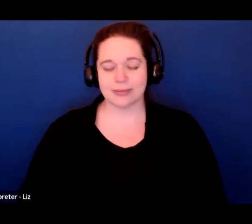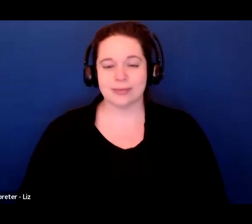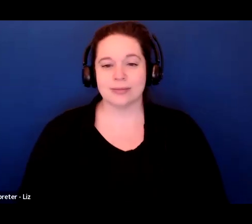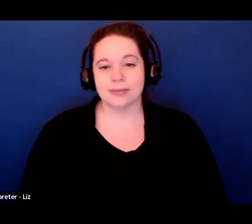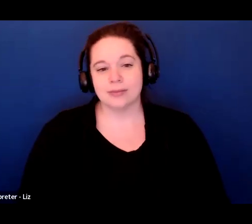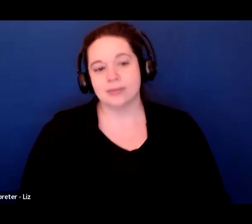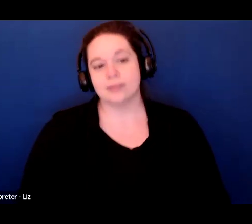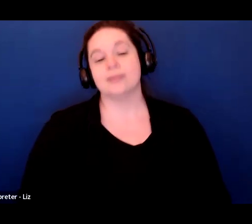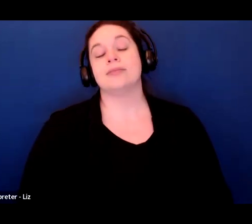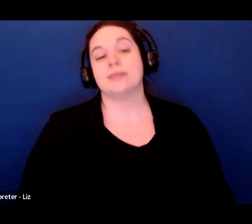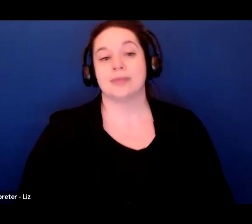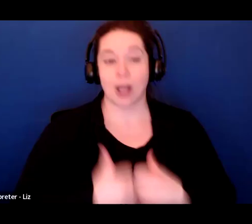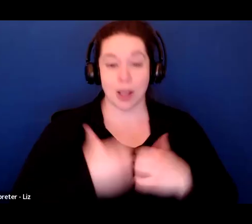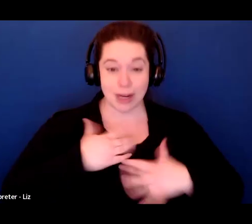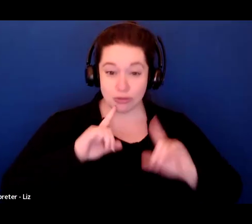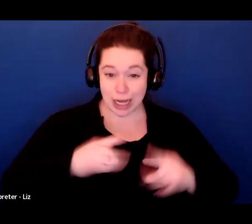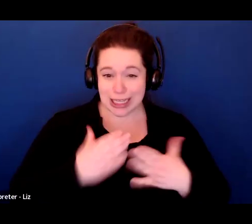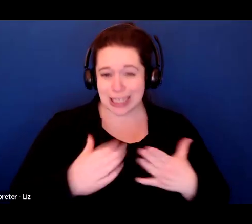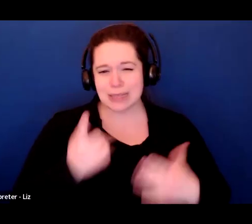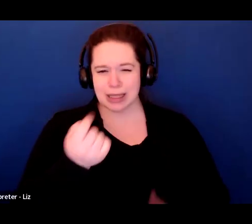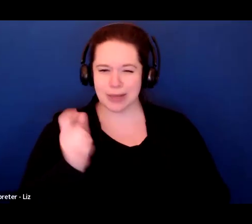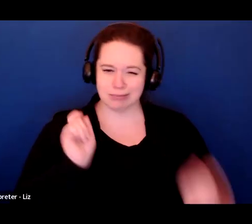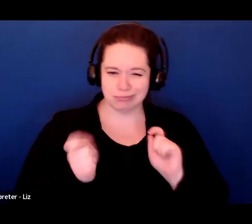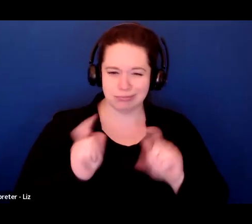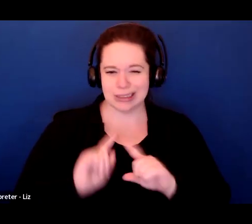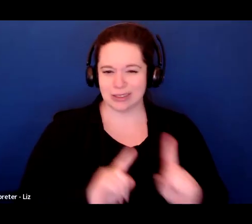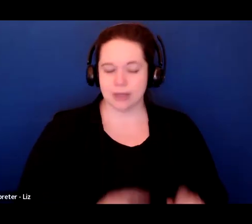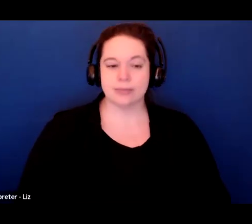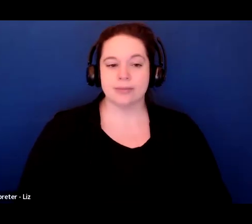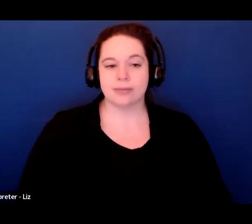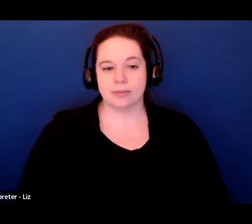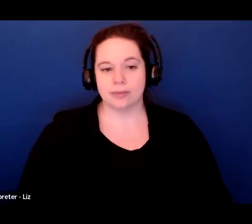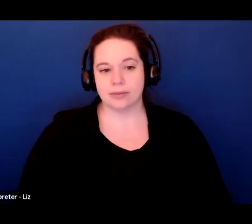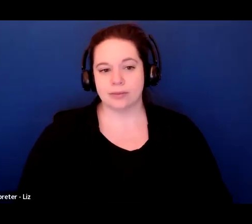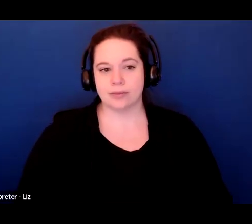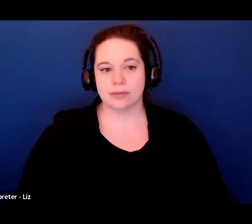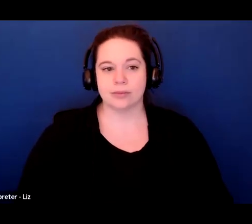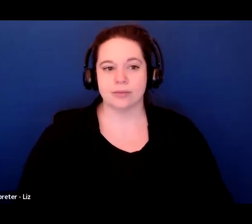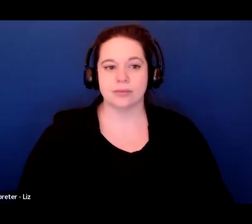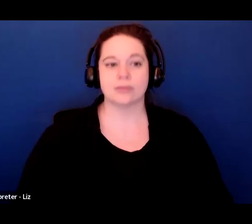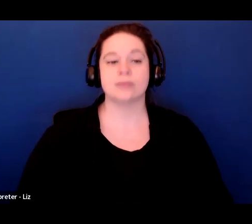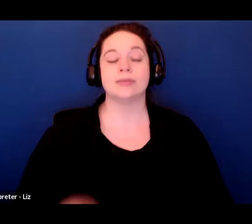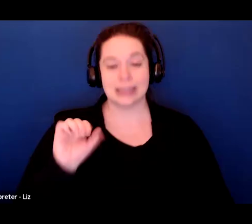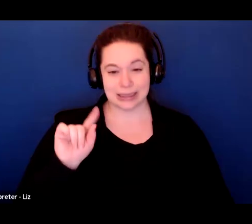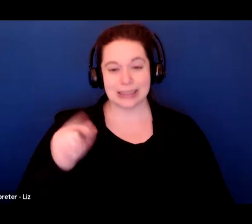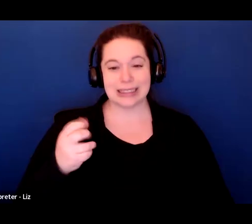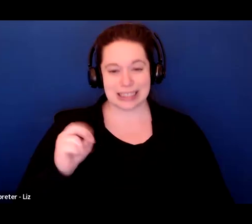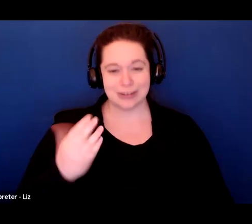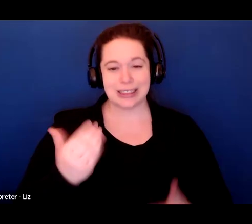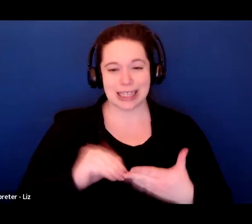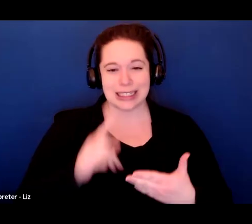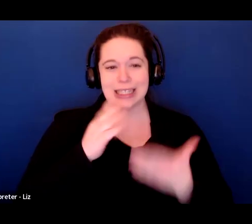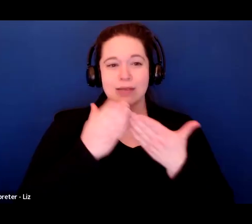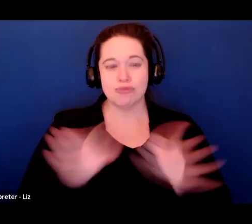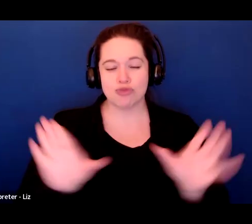and how we react to things can be a little bit different. Um, Here we have Stephen again. He says taking broad